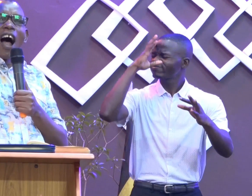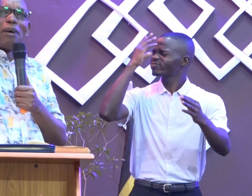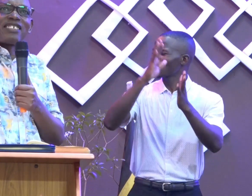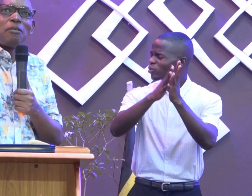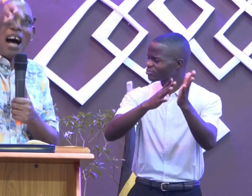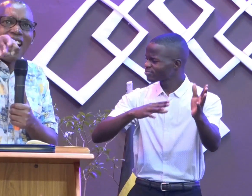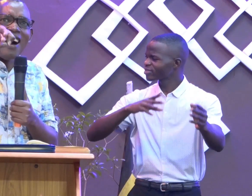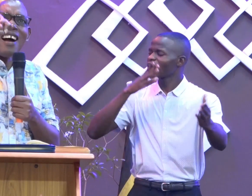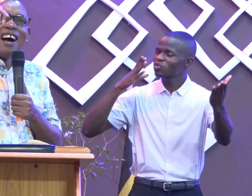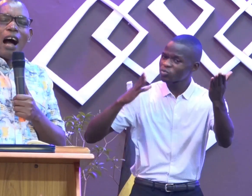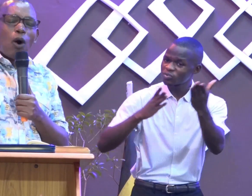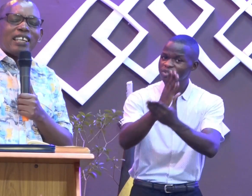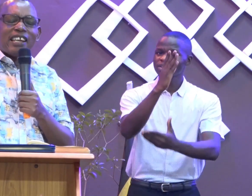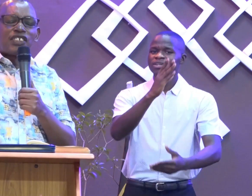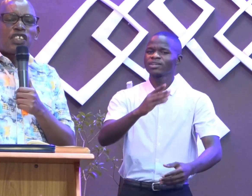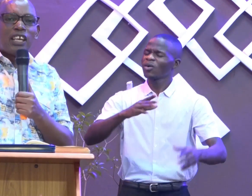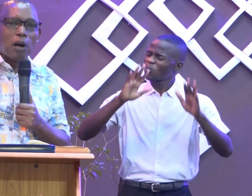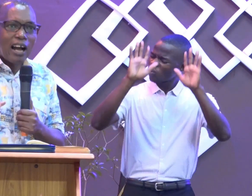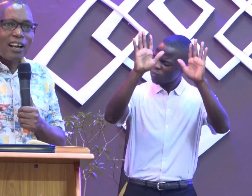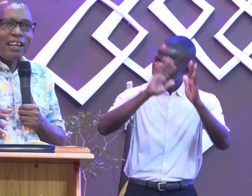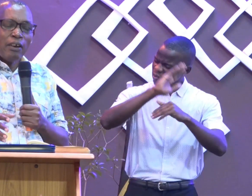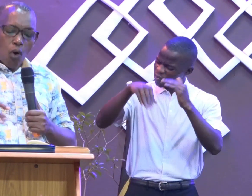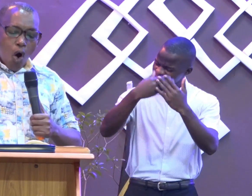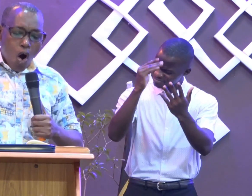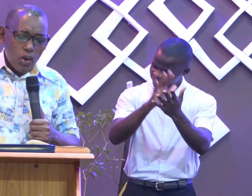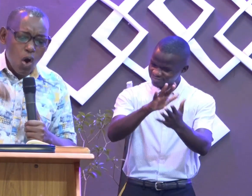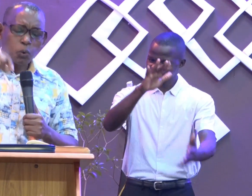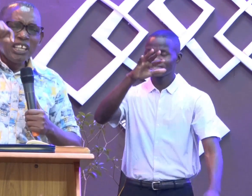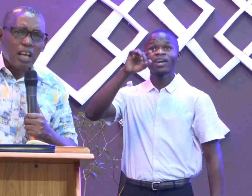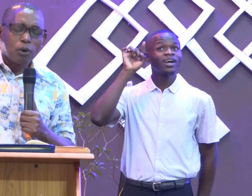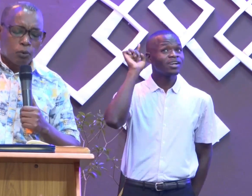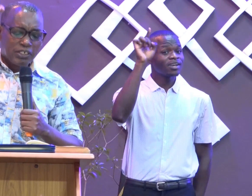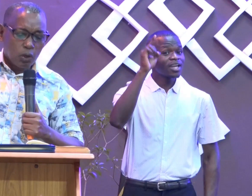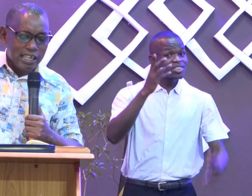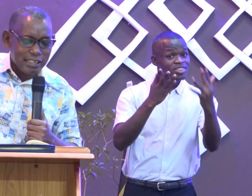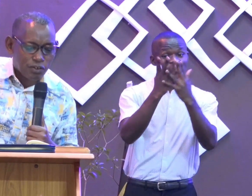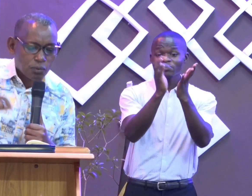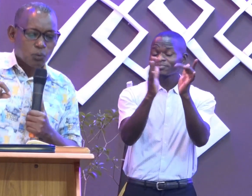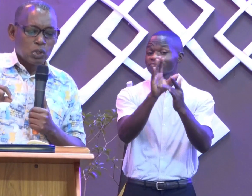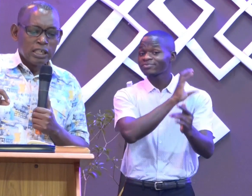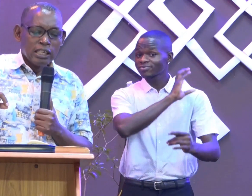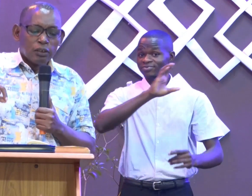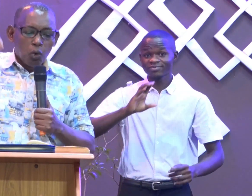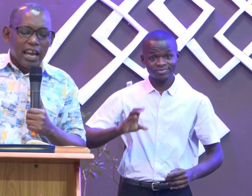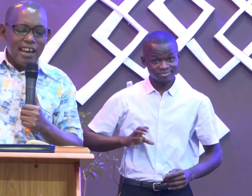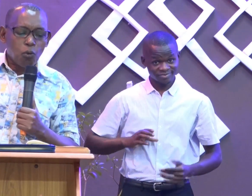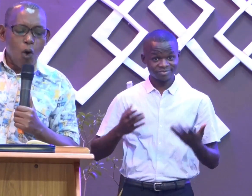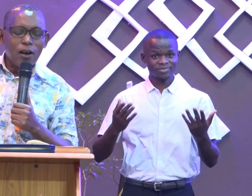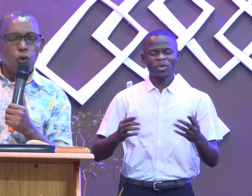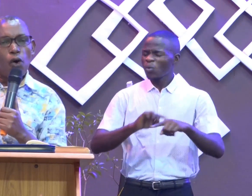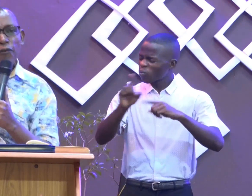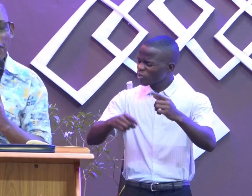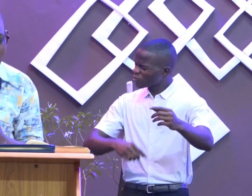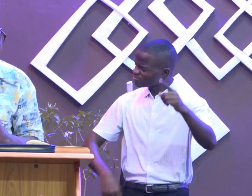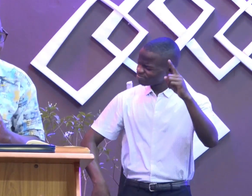is holy. The faithful one. And worthy of the world. And through Jesus Christ, we